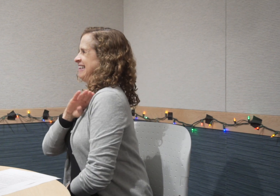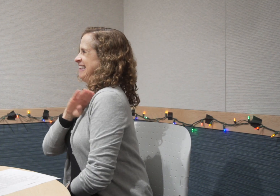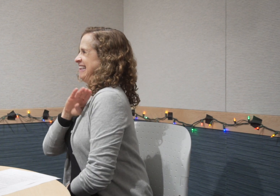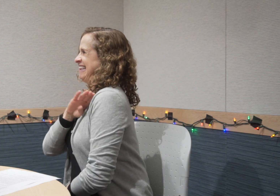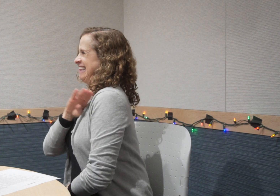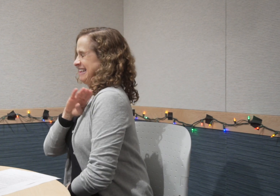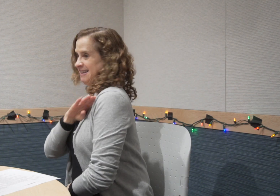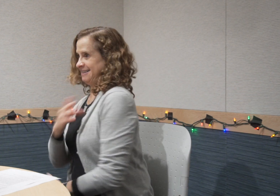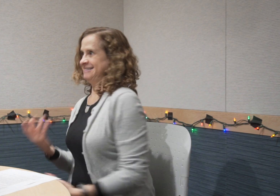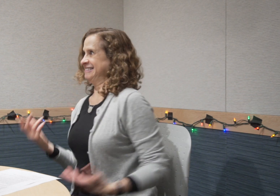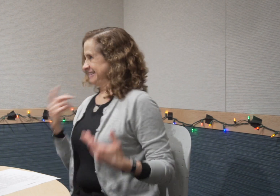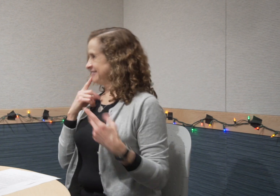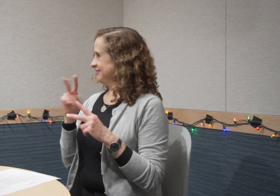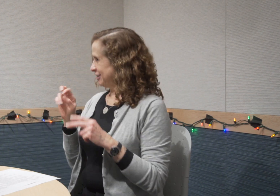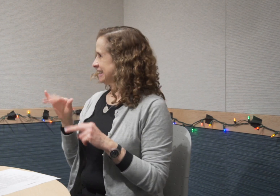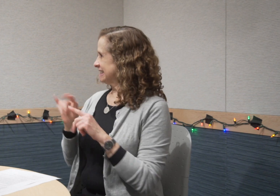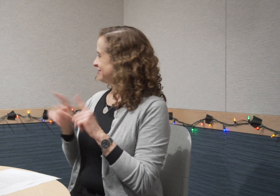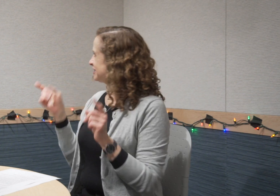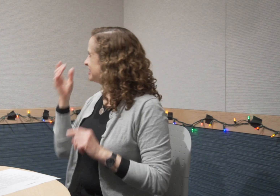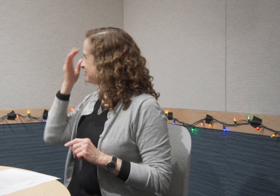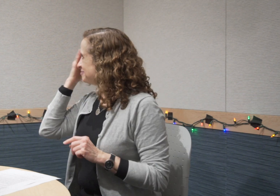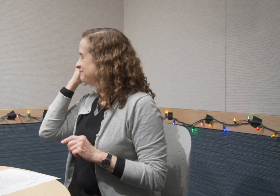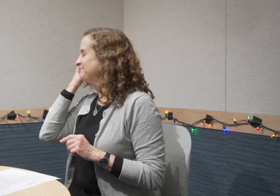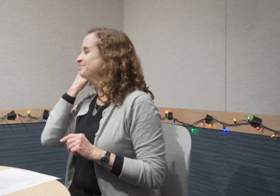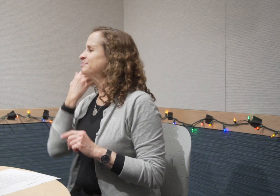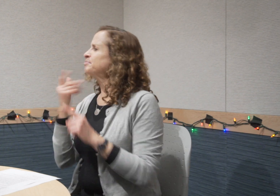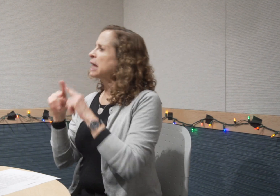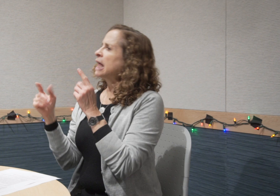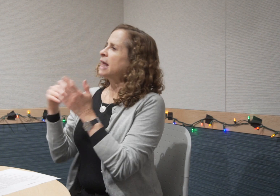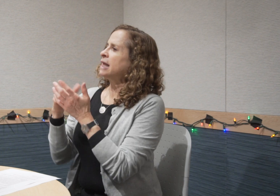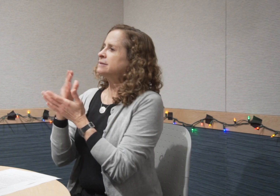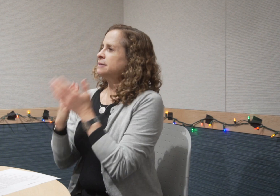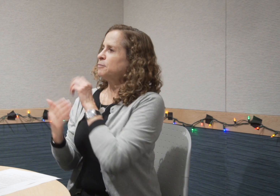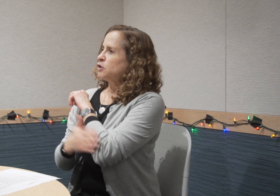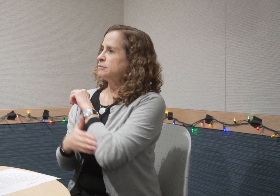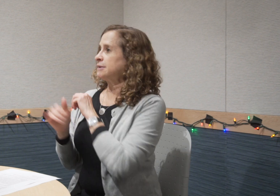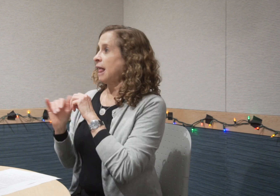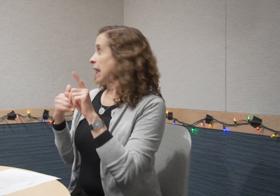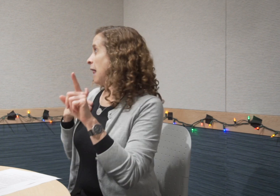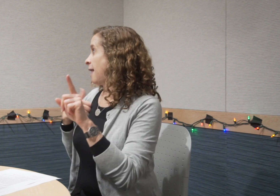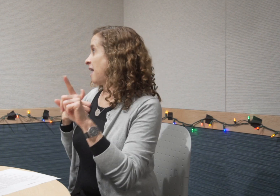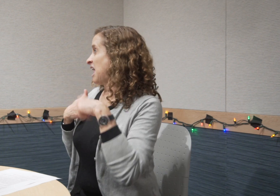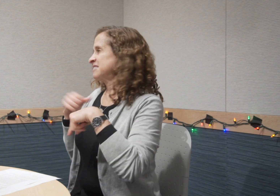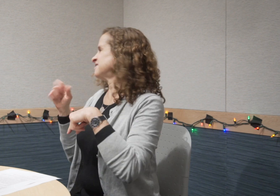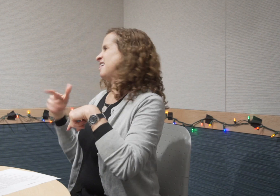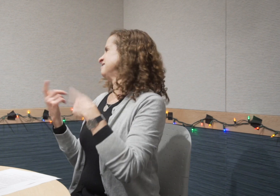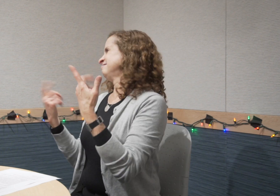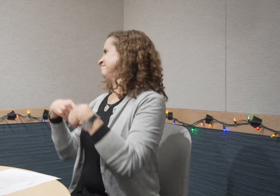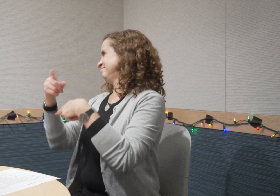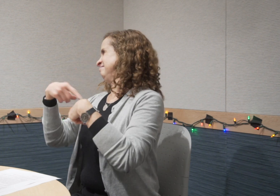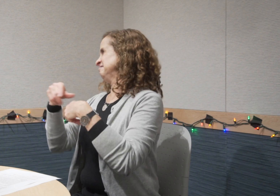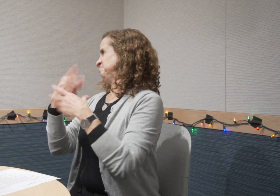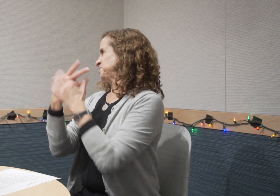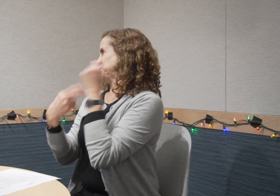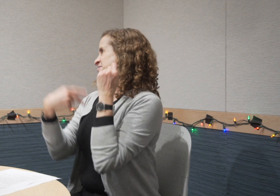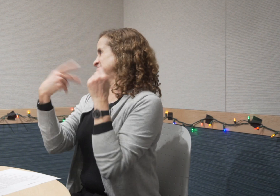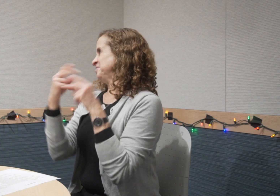school. Oh, wow. Yeah, very so you different. see, Yeah. there's totally different signs. But again, some countries like Canada, they